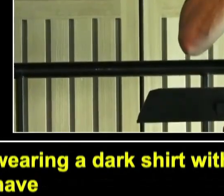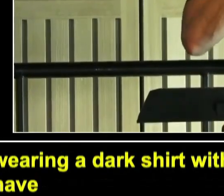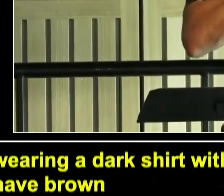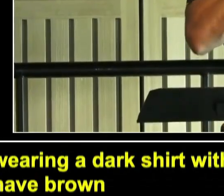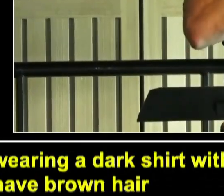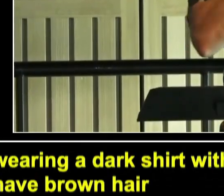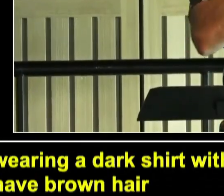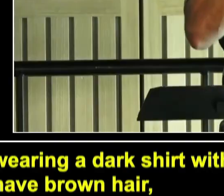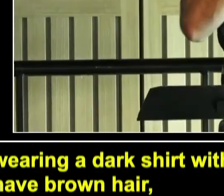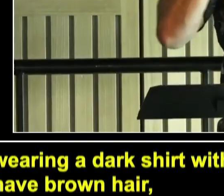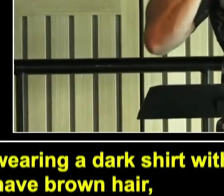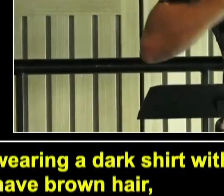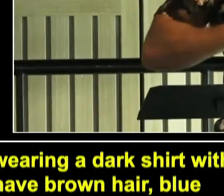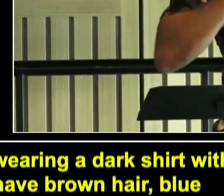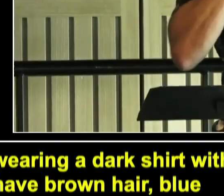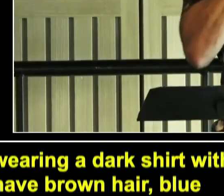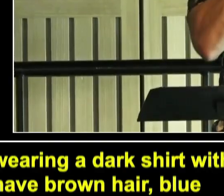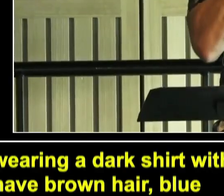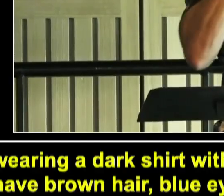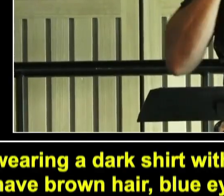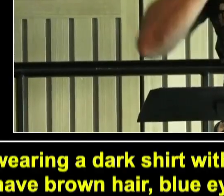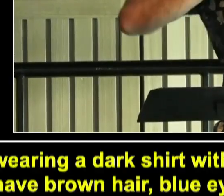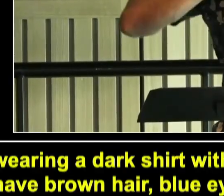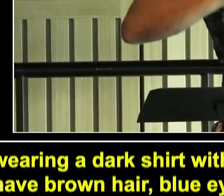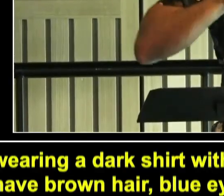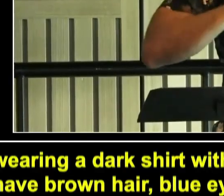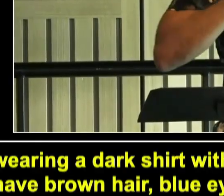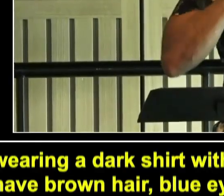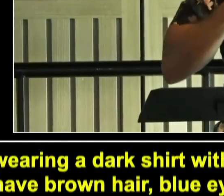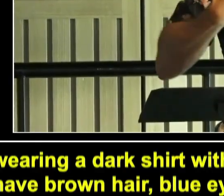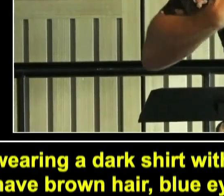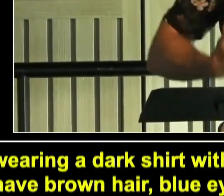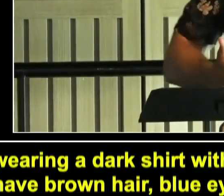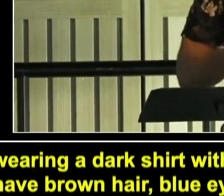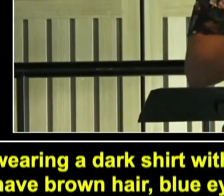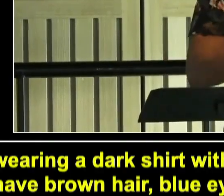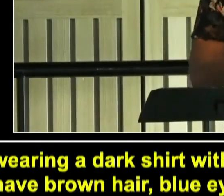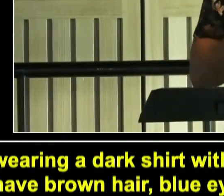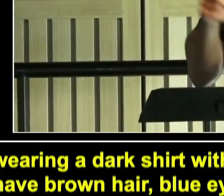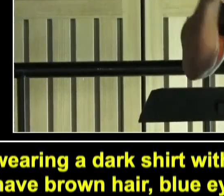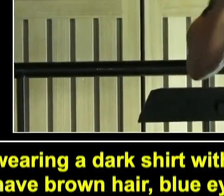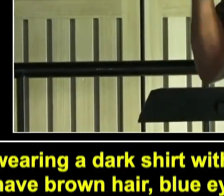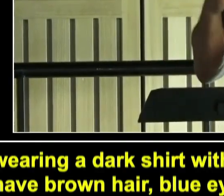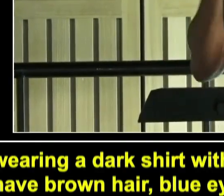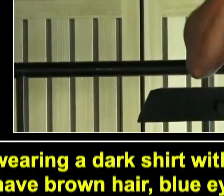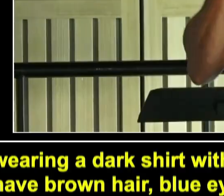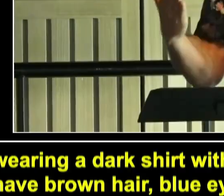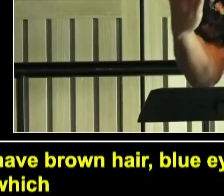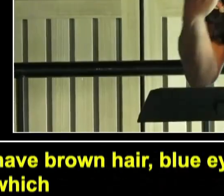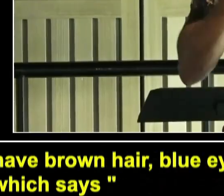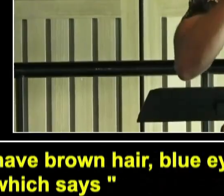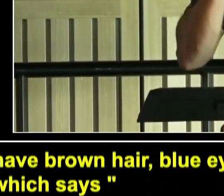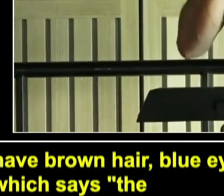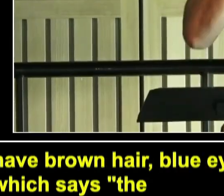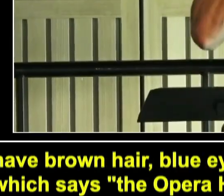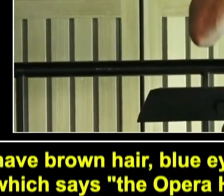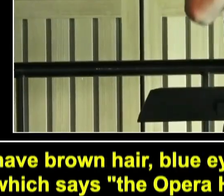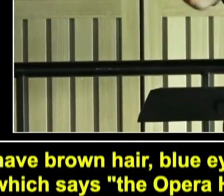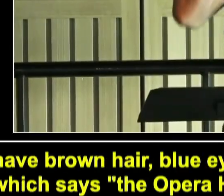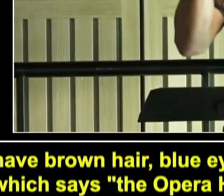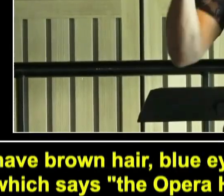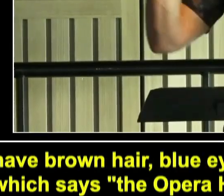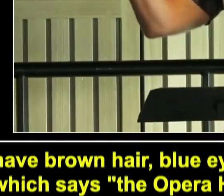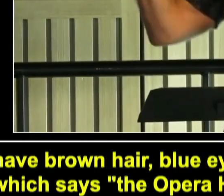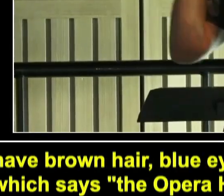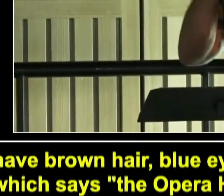eyes, and I'm wearing a lanyard around my neck which says the Opera House. Liz, I want to thank you so